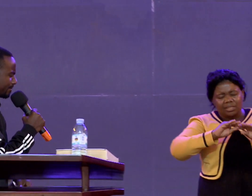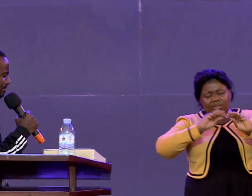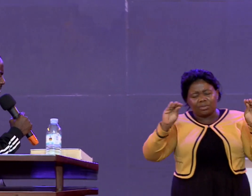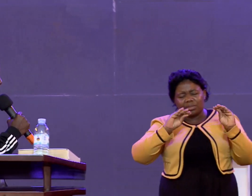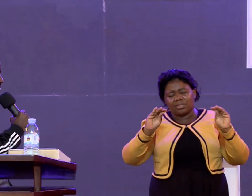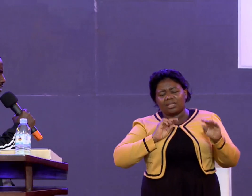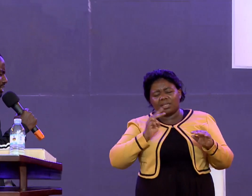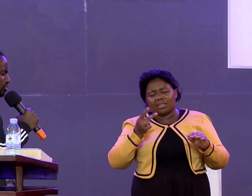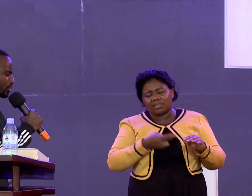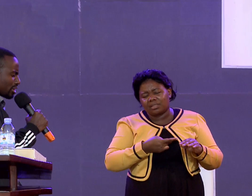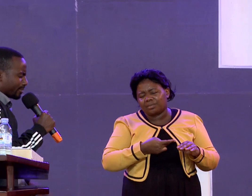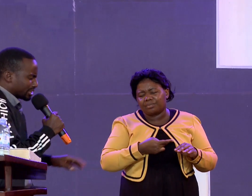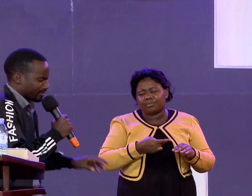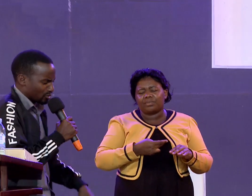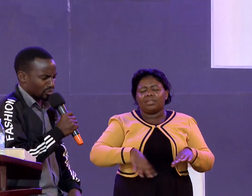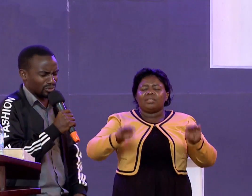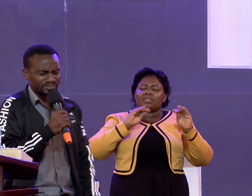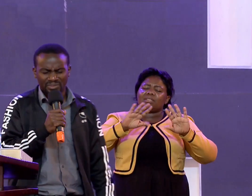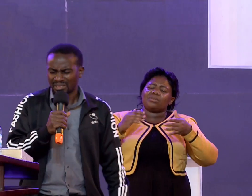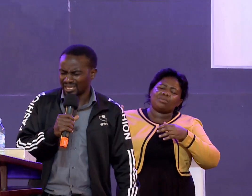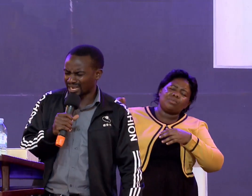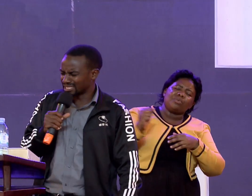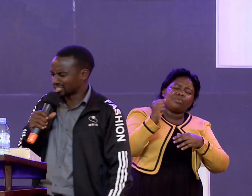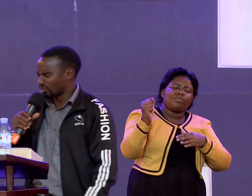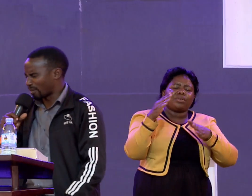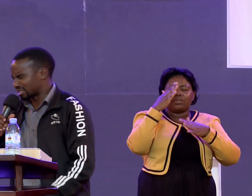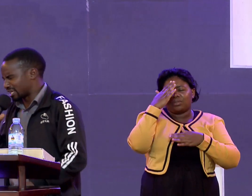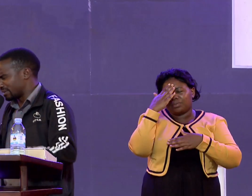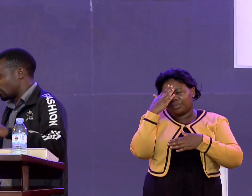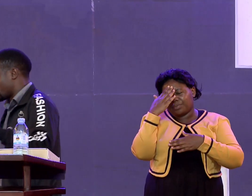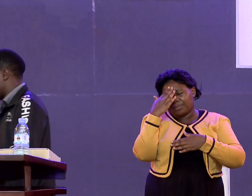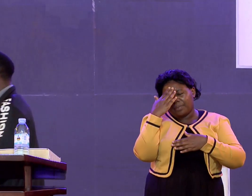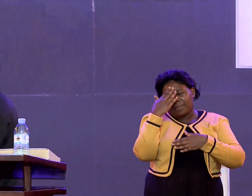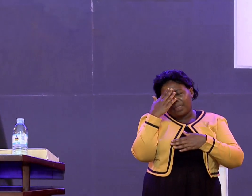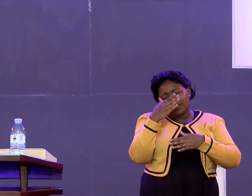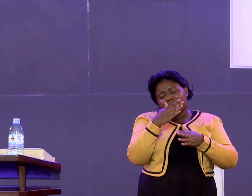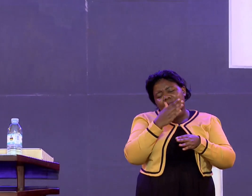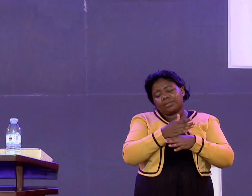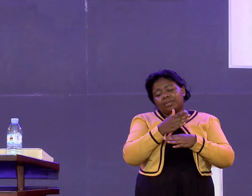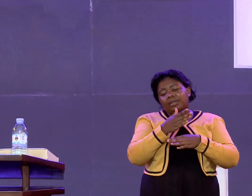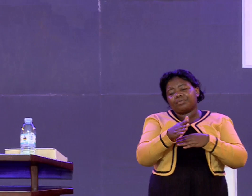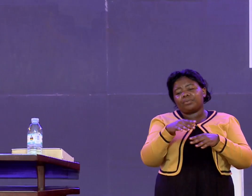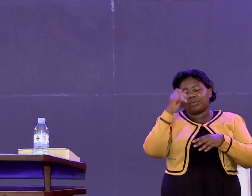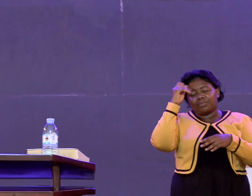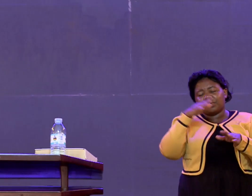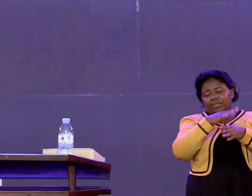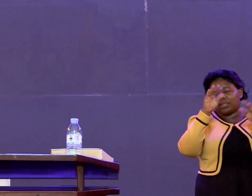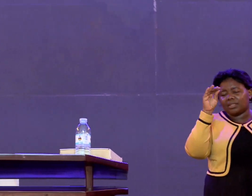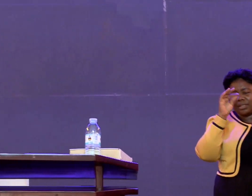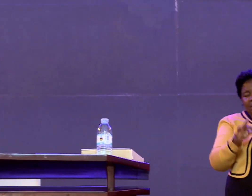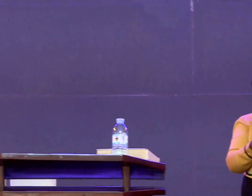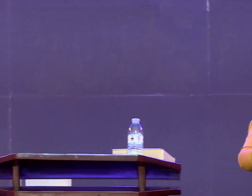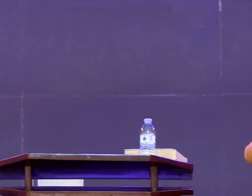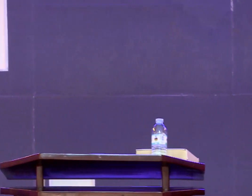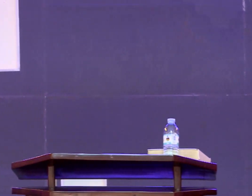kubera. Teach us how we can be. Tuigirisho kutambulira mu. Teach us to walk in it. Ekanisha yo mokama tutegede bintubi no. Lord, your church hasn't known these things.